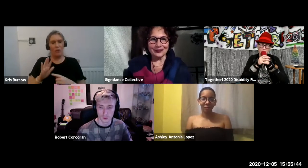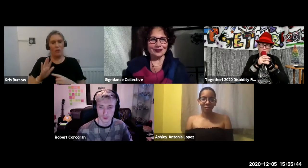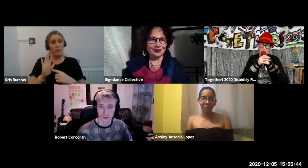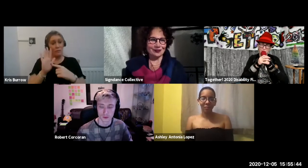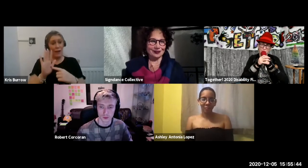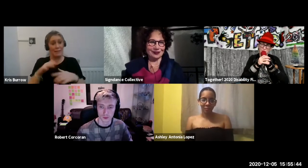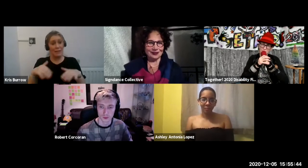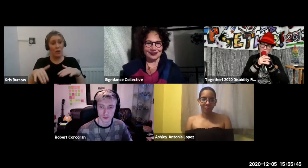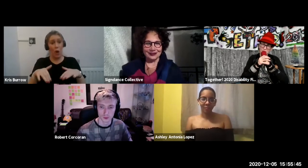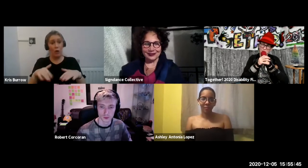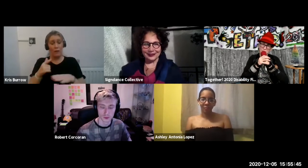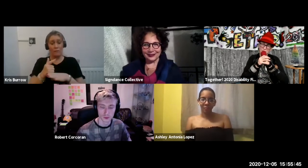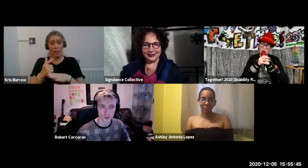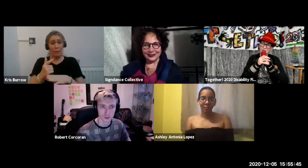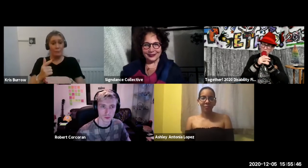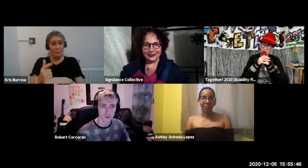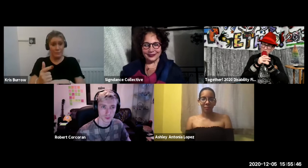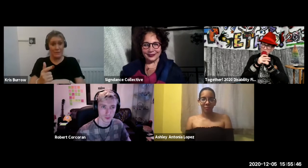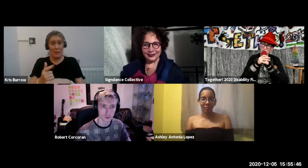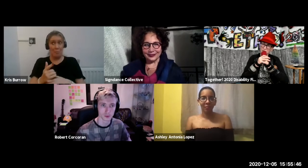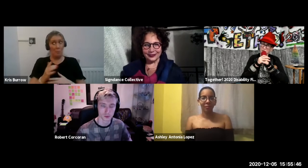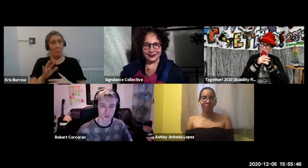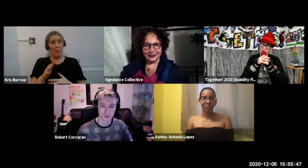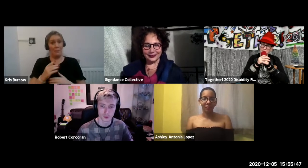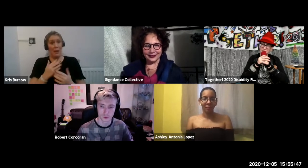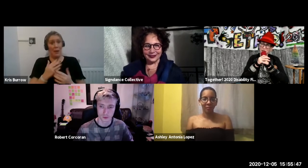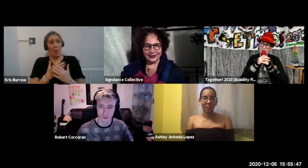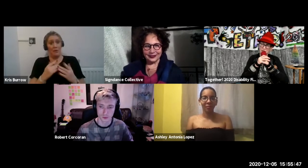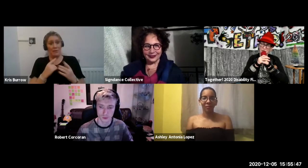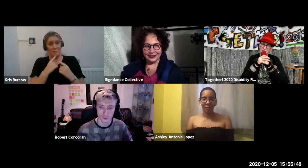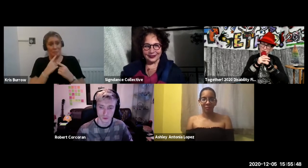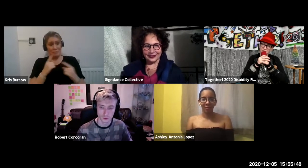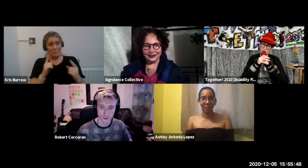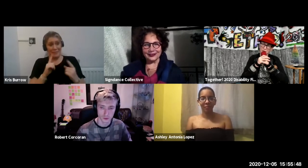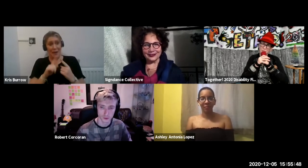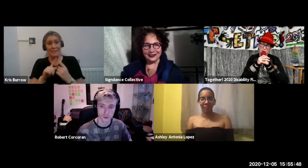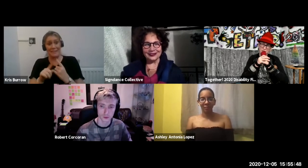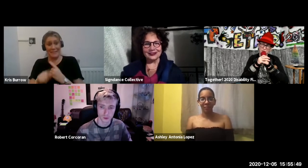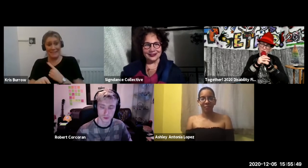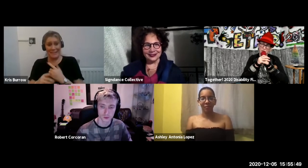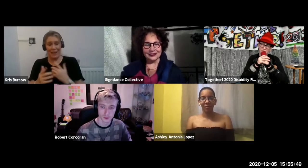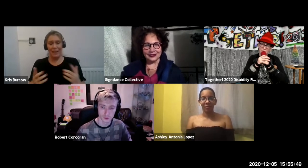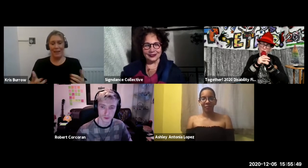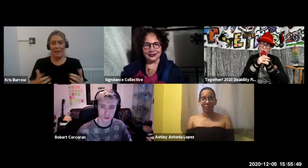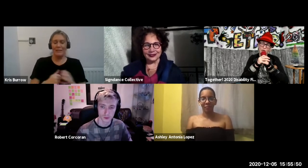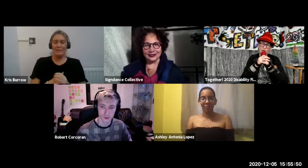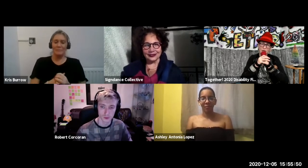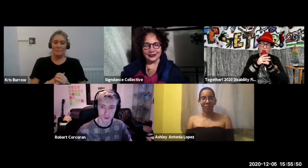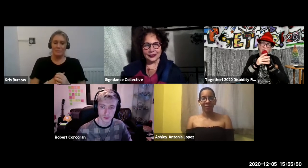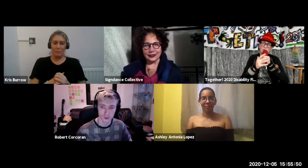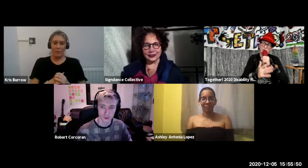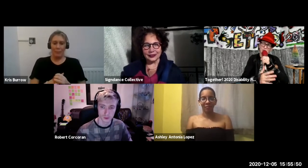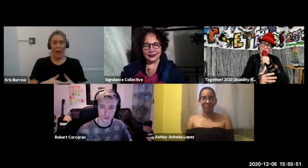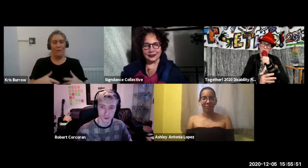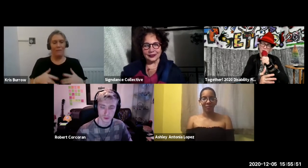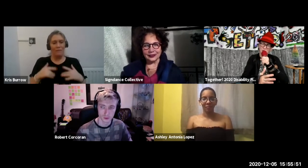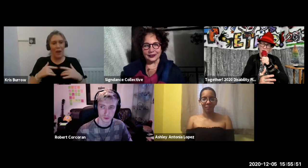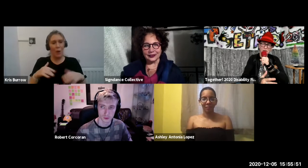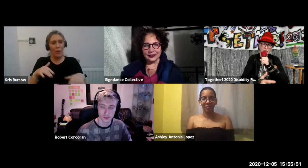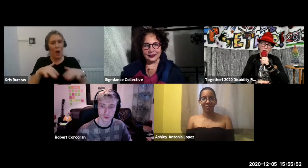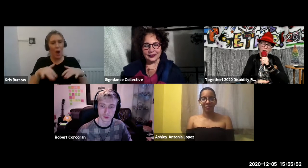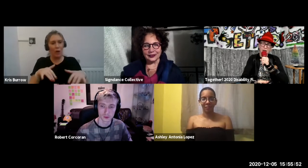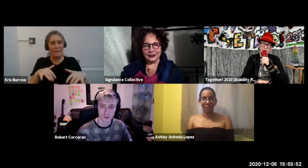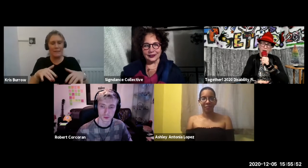films? Well, I could give lots of answers, but I did think it was telling the kind of comeback, if you like, of horror amongst